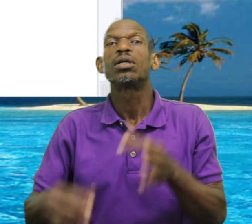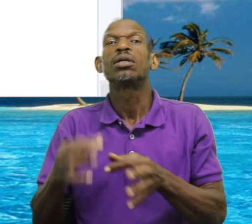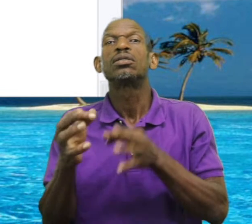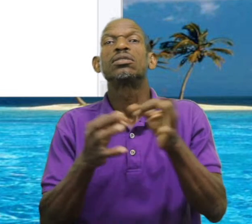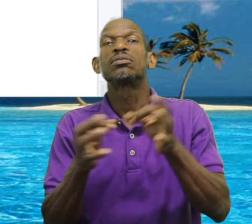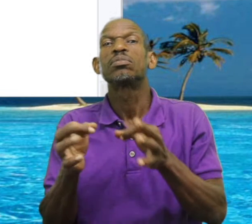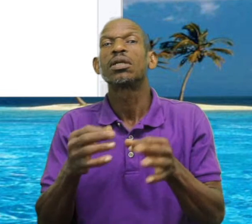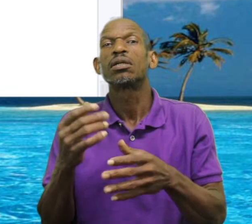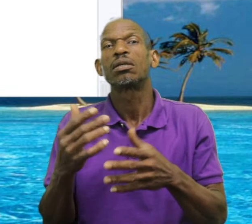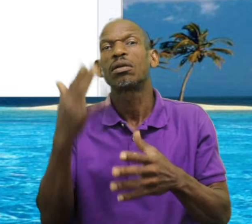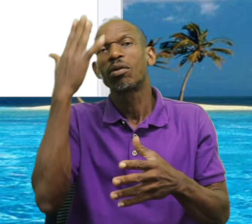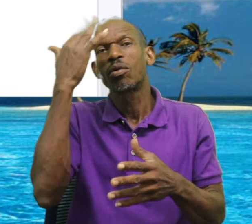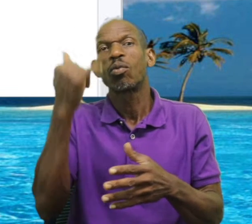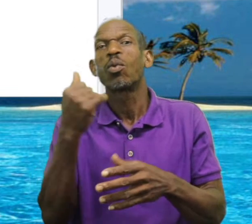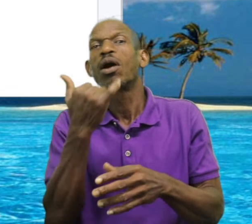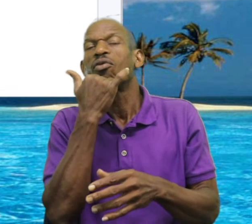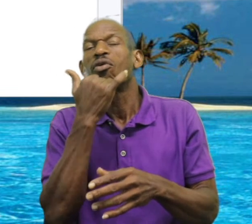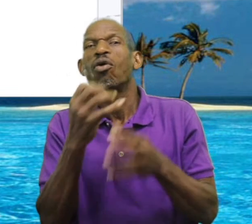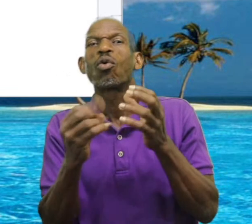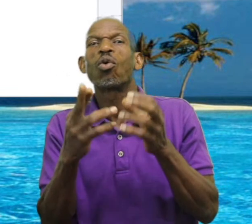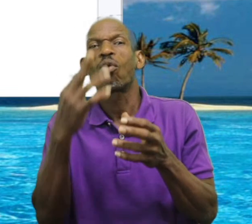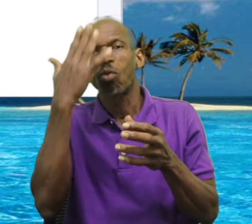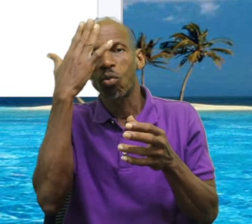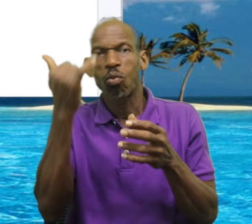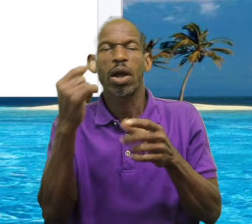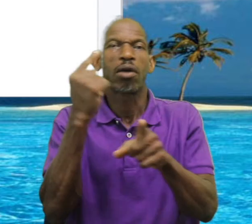Why is that sentence wrong?